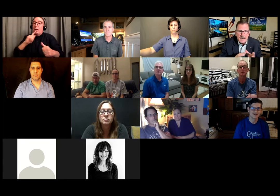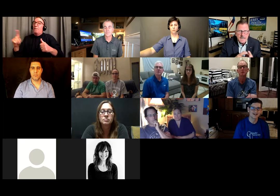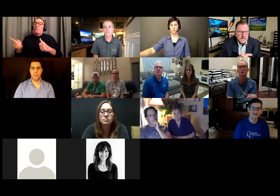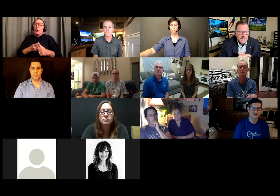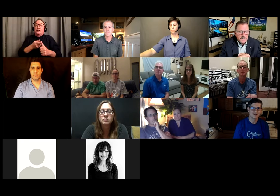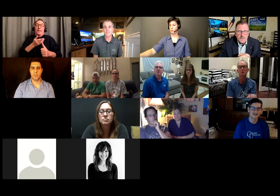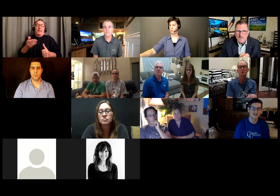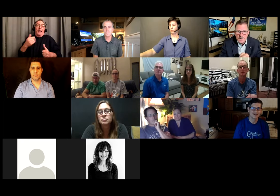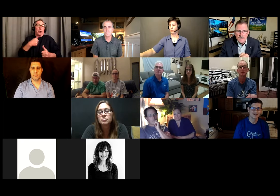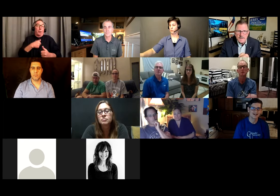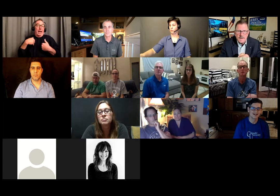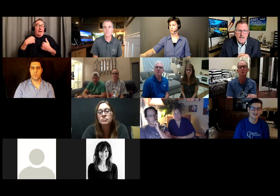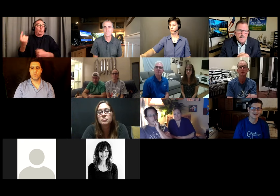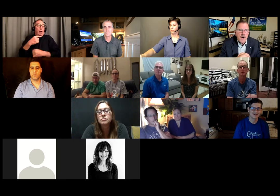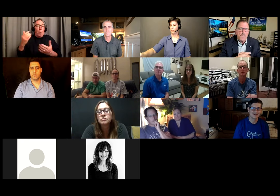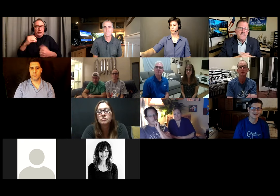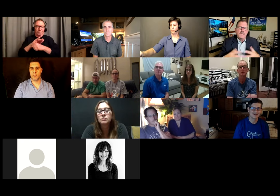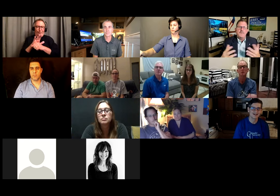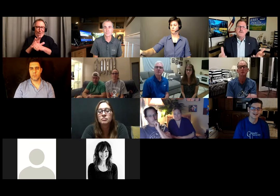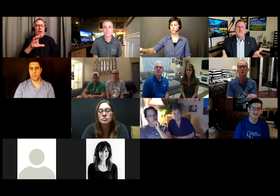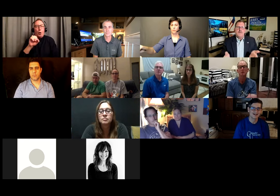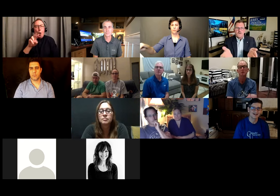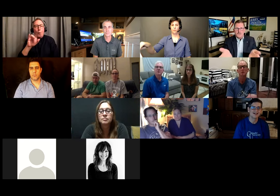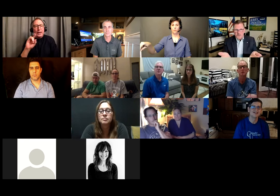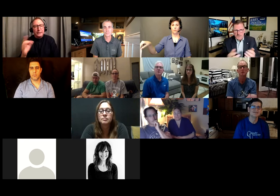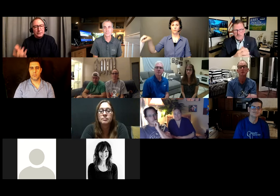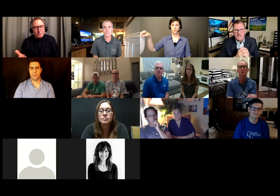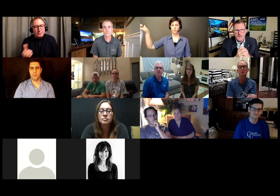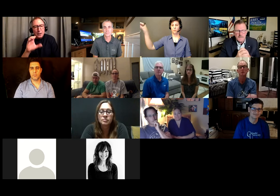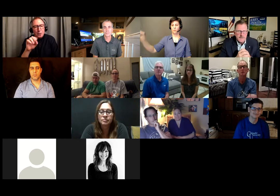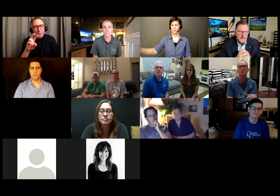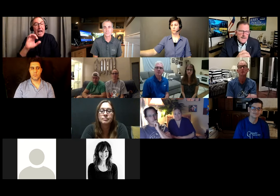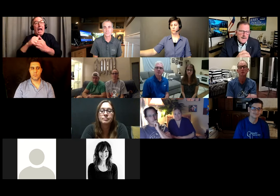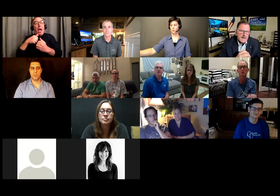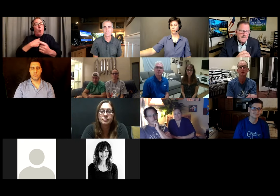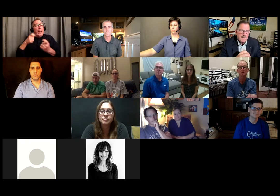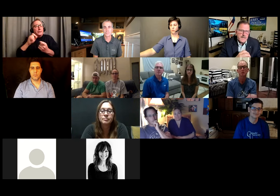today is we have COVID, and how we're dealing with COVID, how you're dealing with COVID,